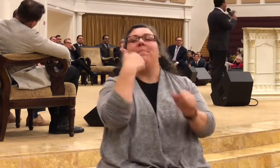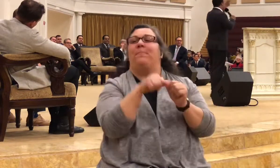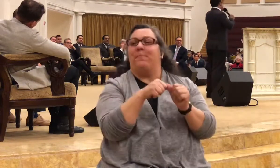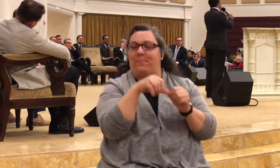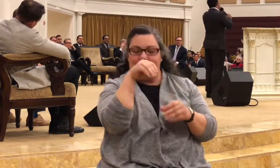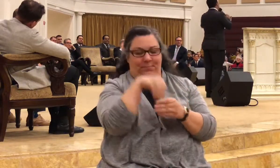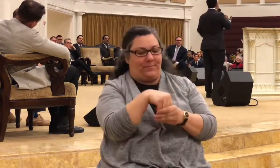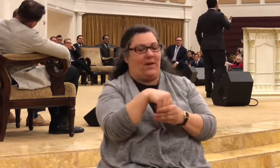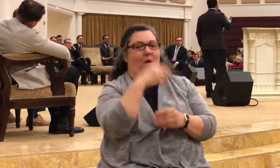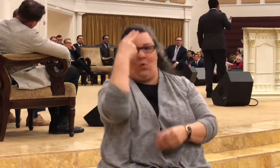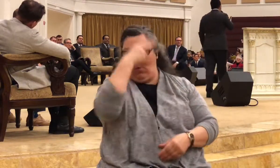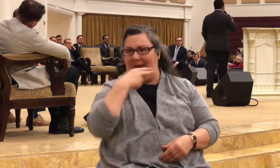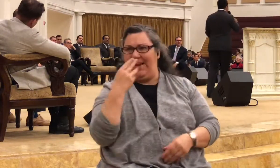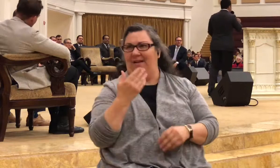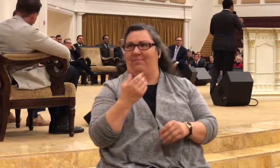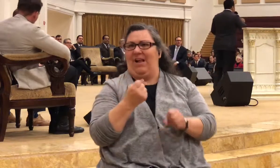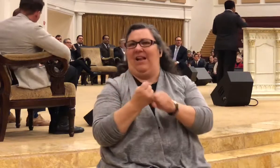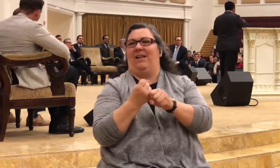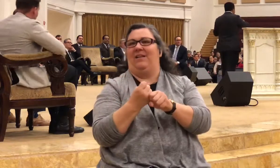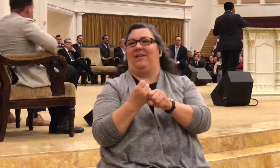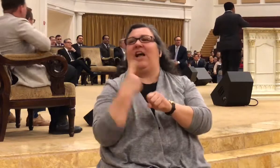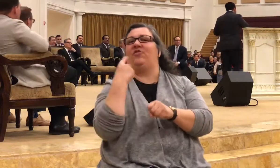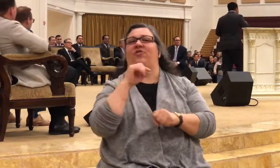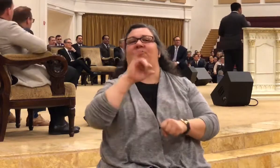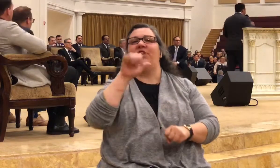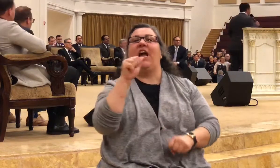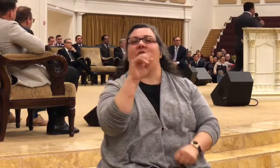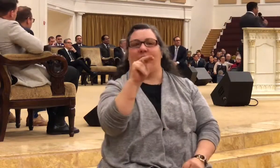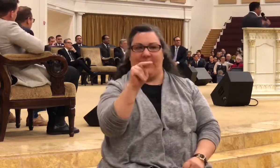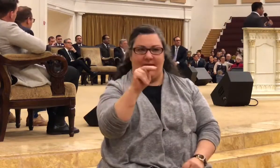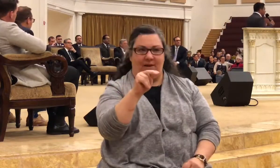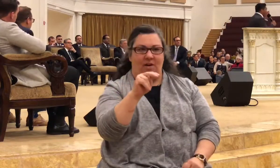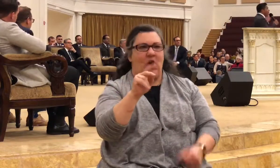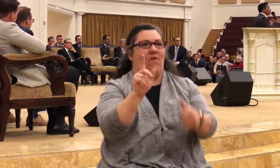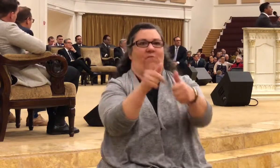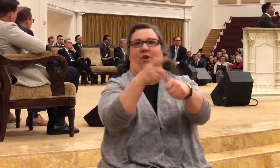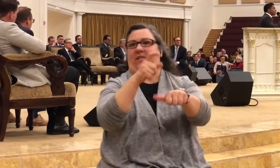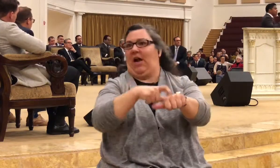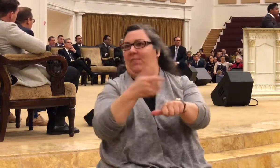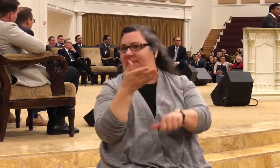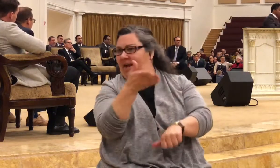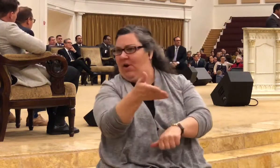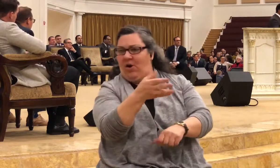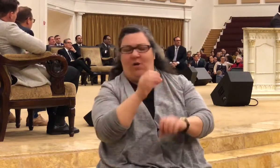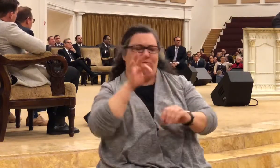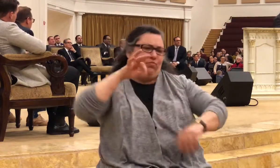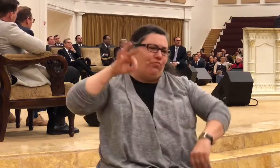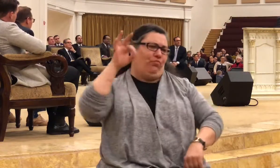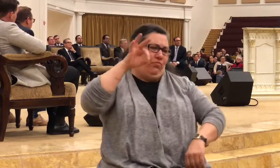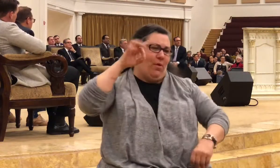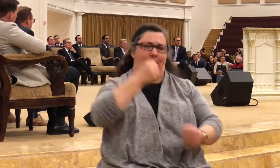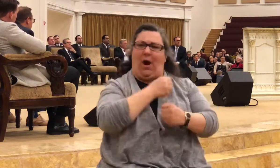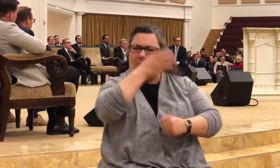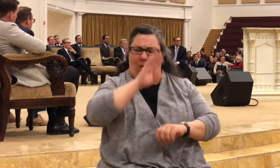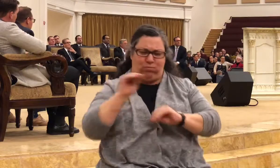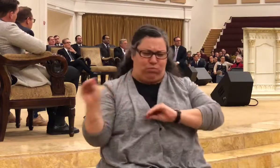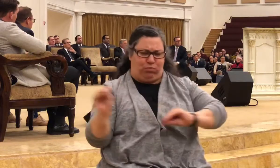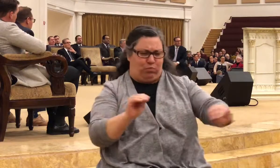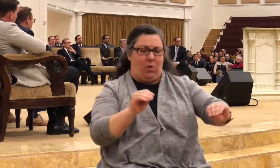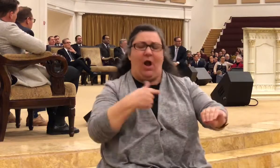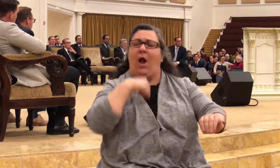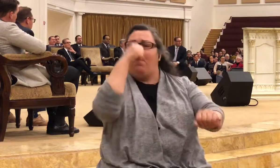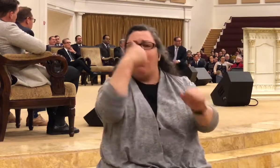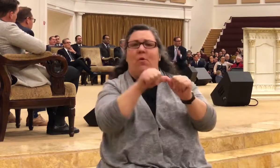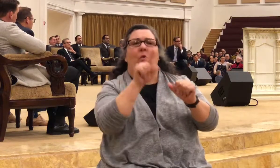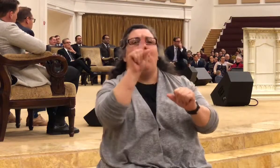Hawaii last January, we were there for the first time, and we were preaching. The power of God was moving, and I remember this young